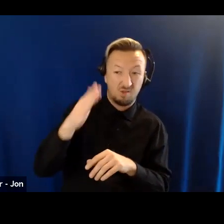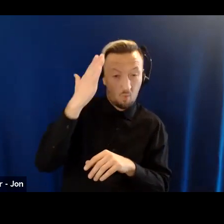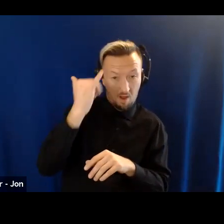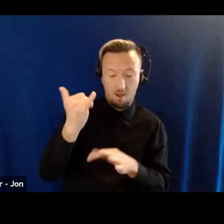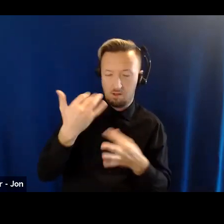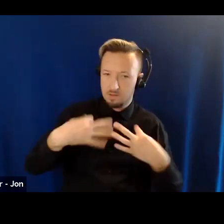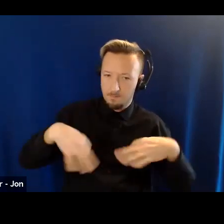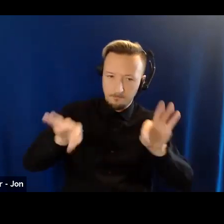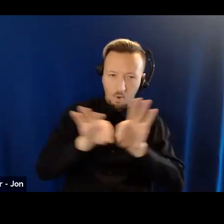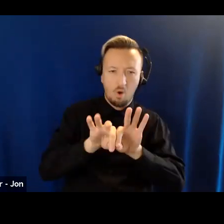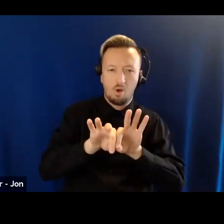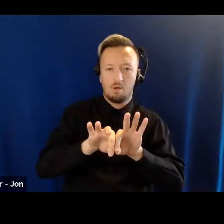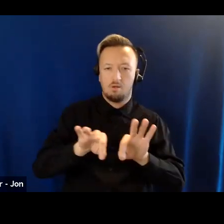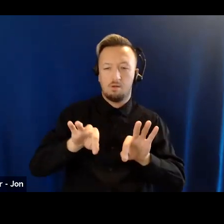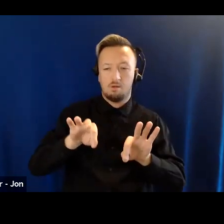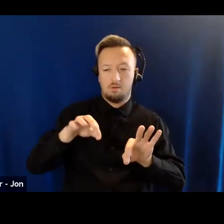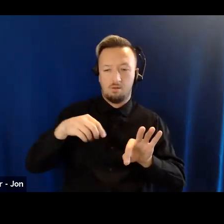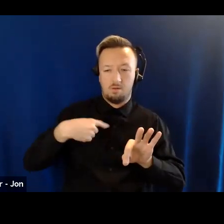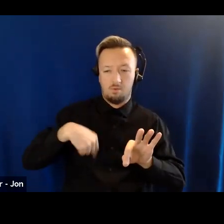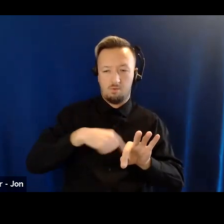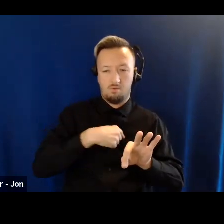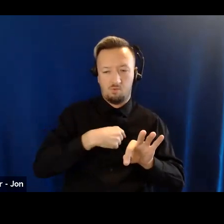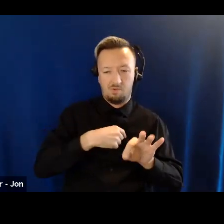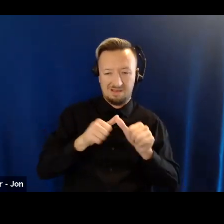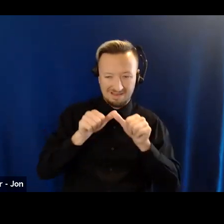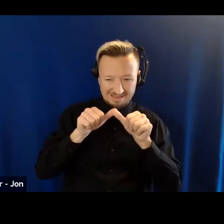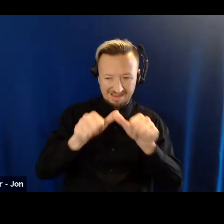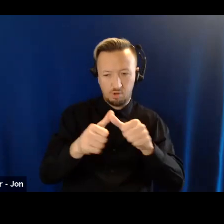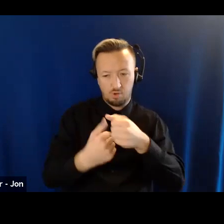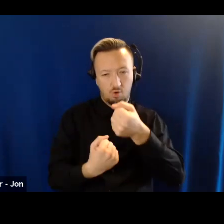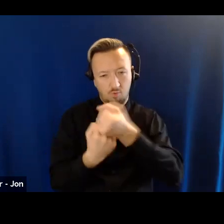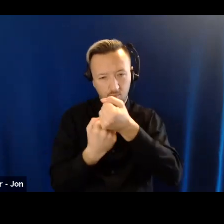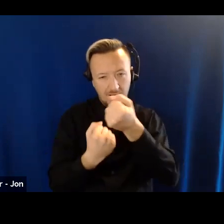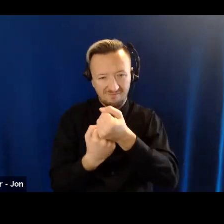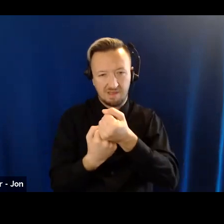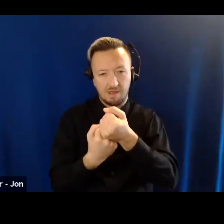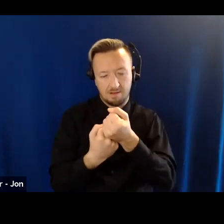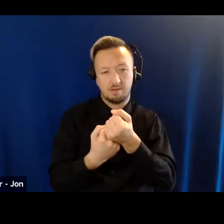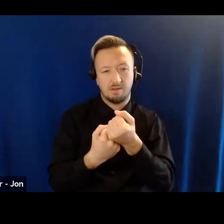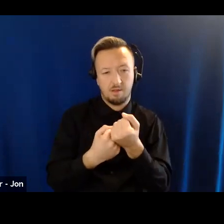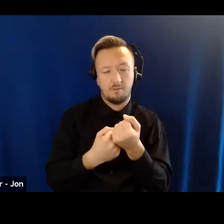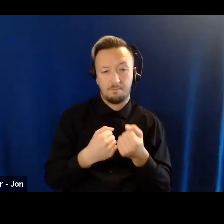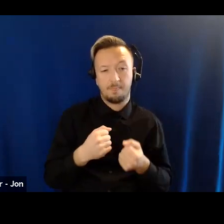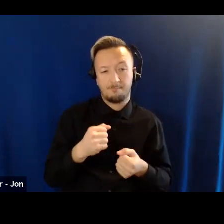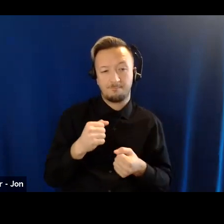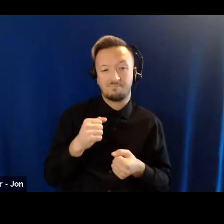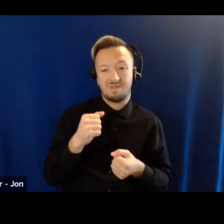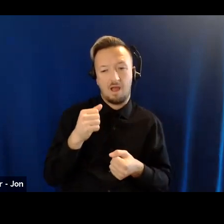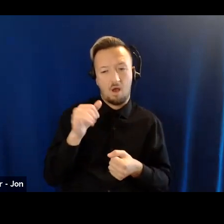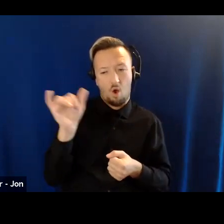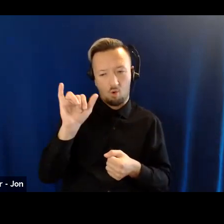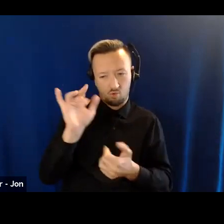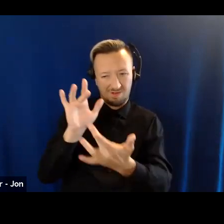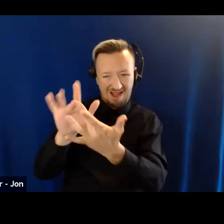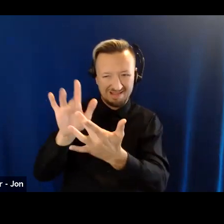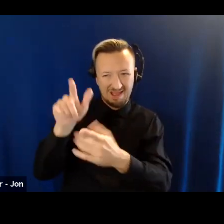to continue those advocacy efforts in our localities especially, and throughout the emergency management